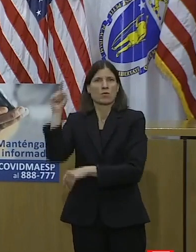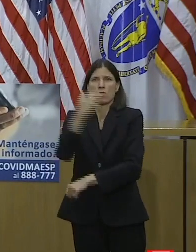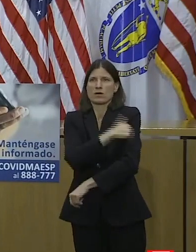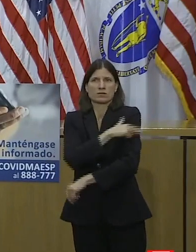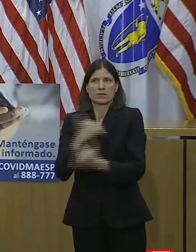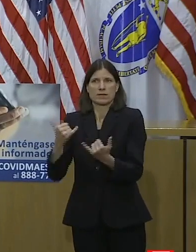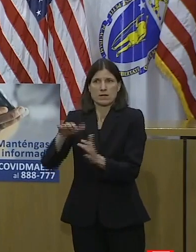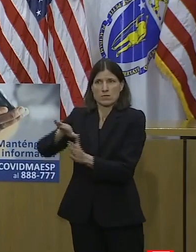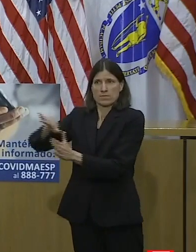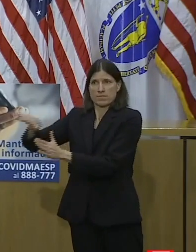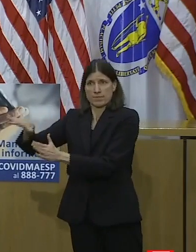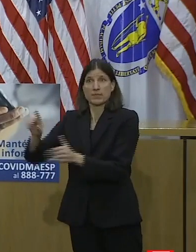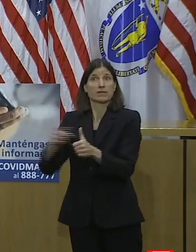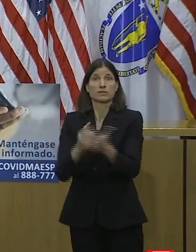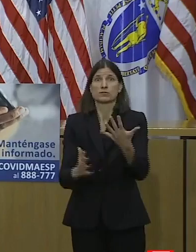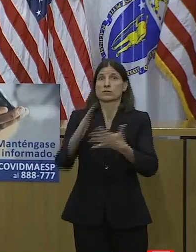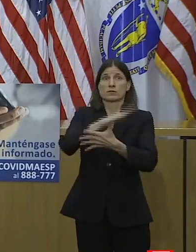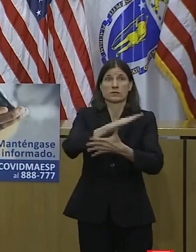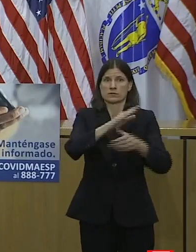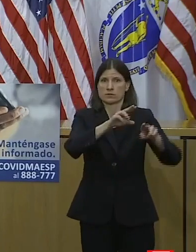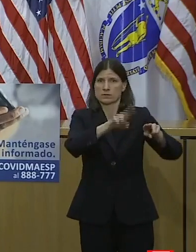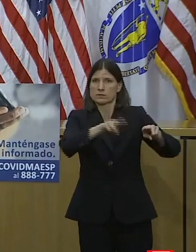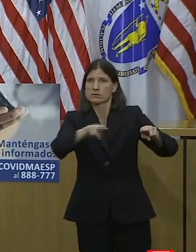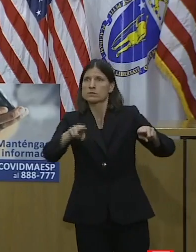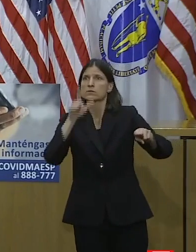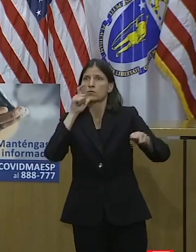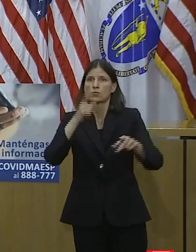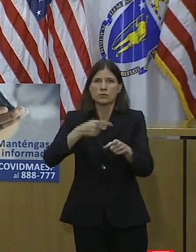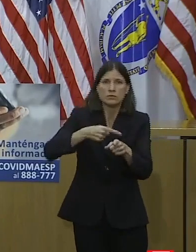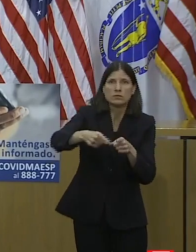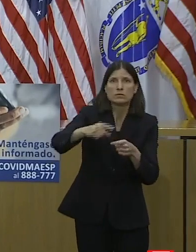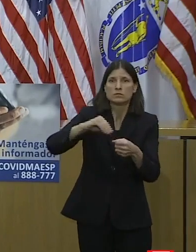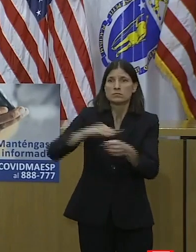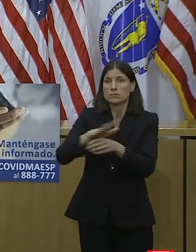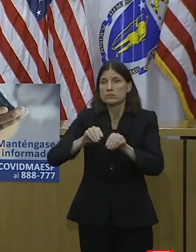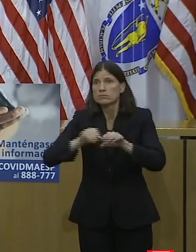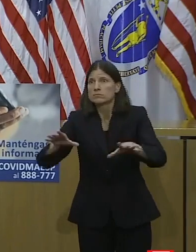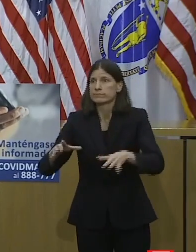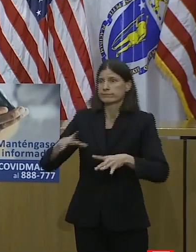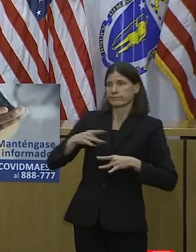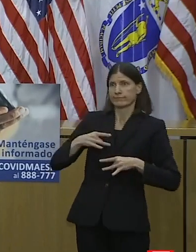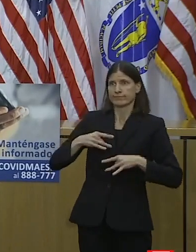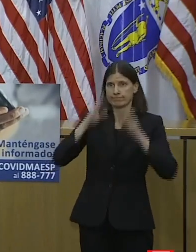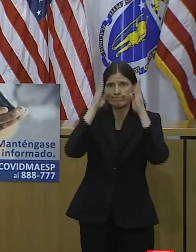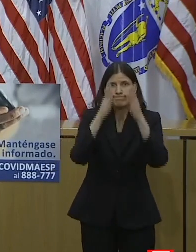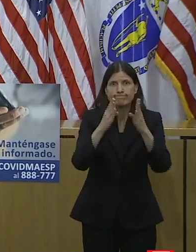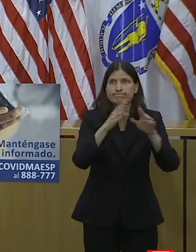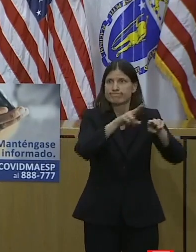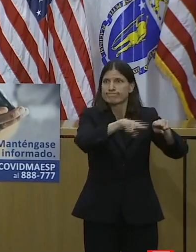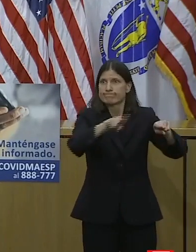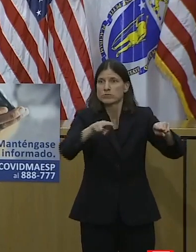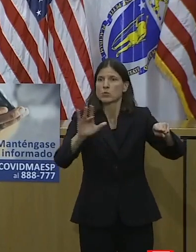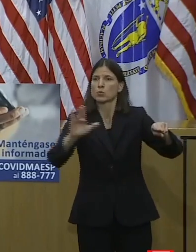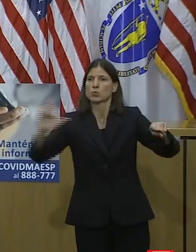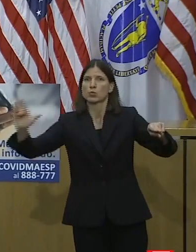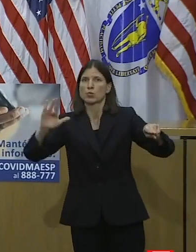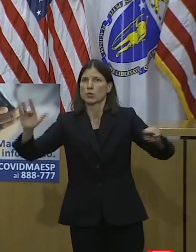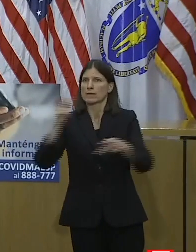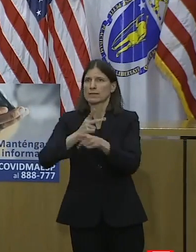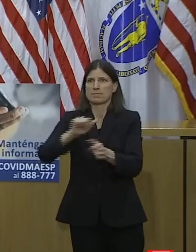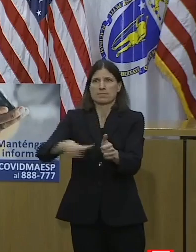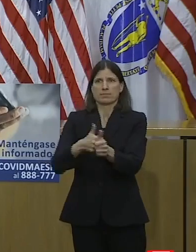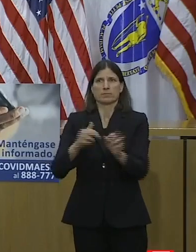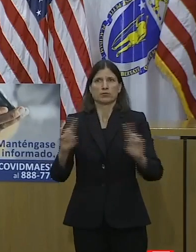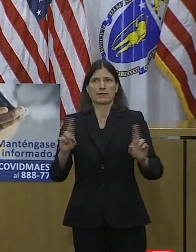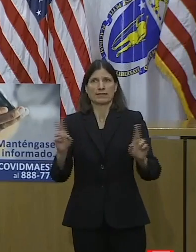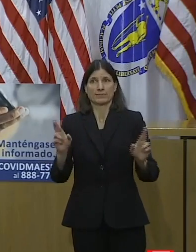in place with respect to making it possible for retired folks to come back, out-of-state folks to get licensed